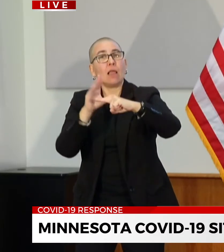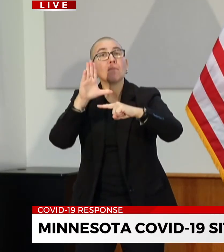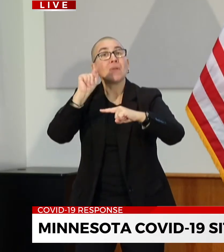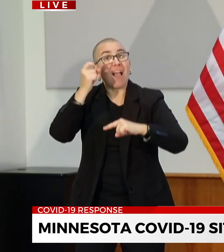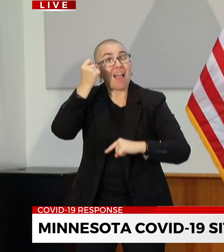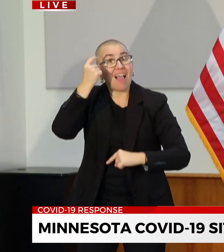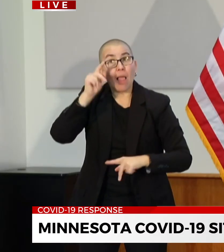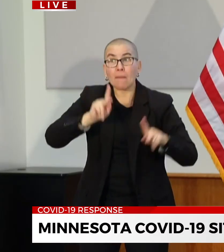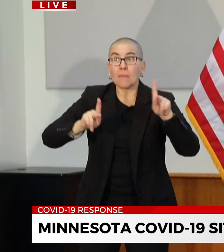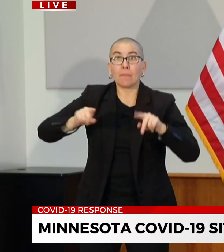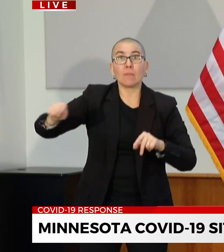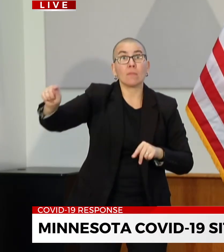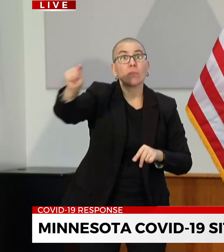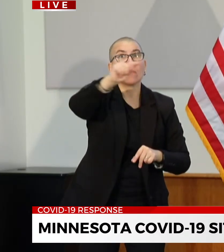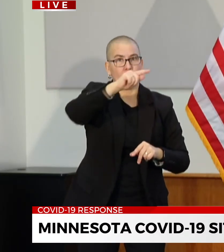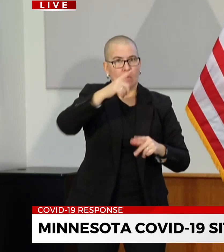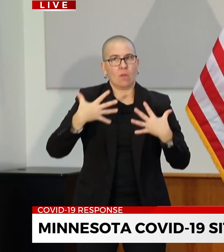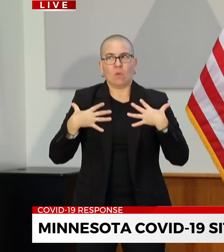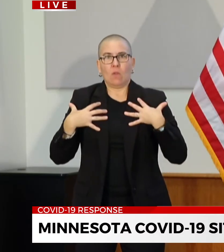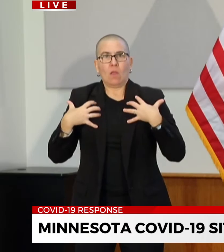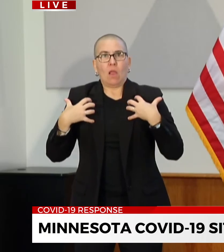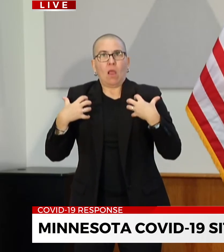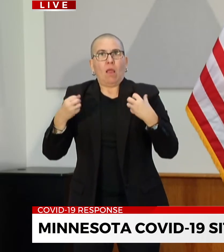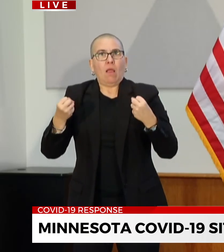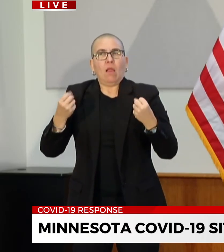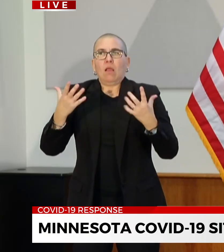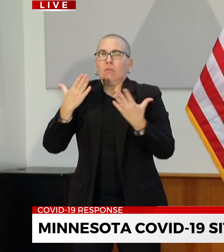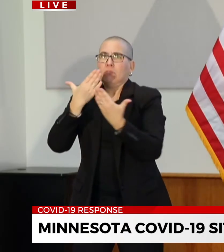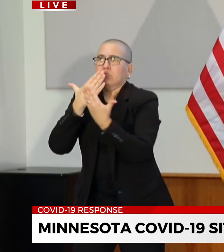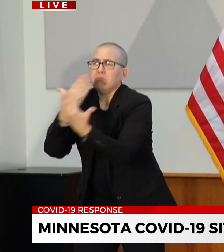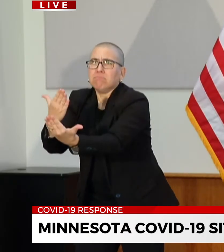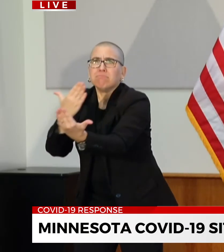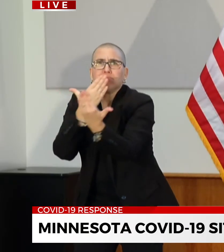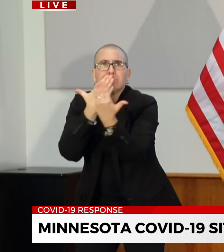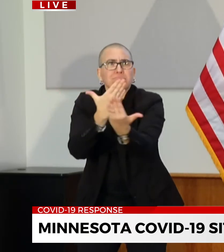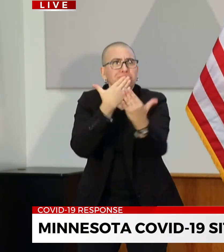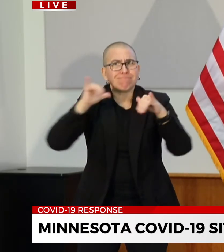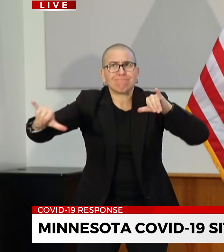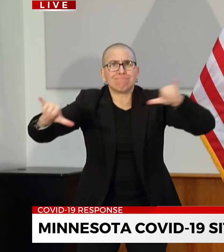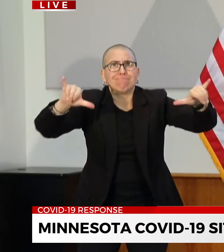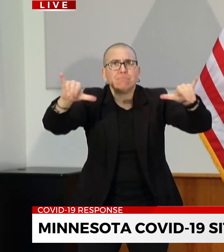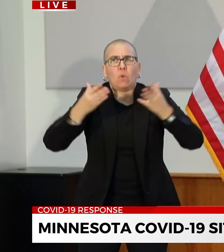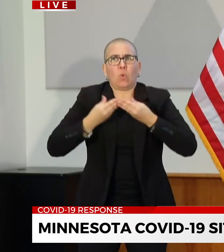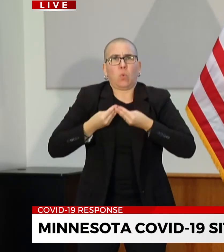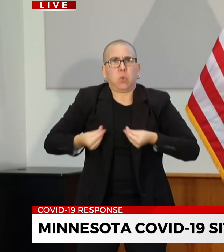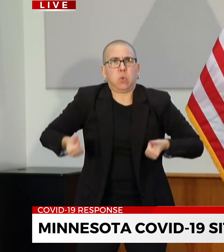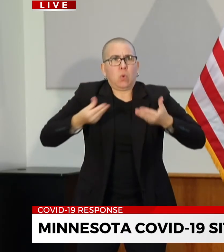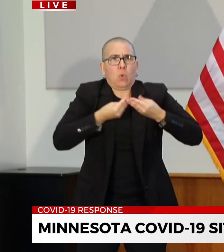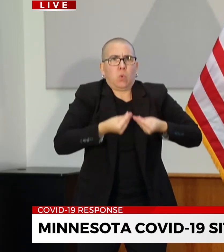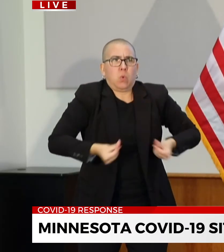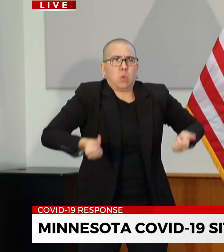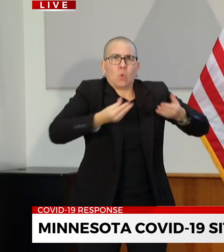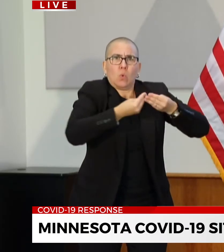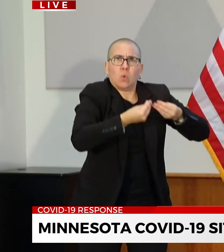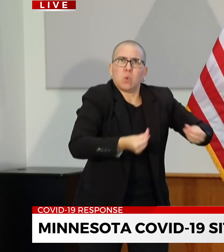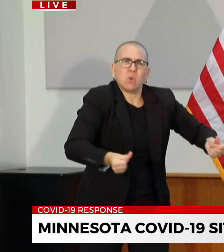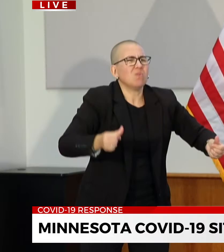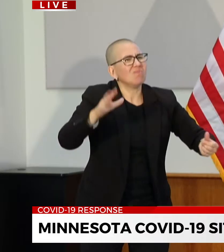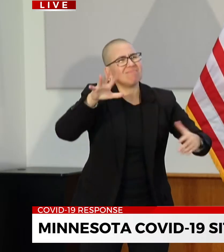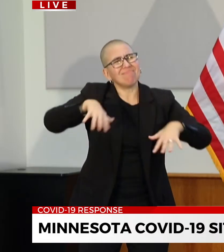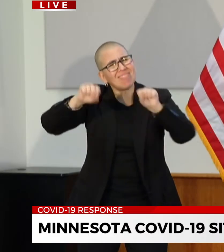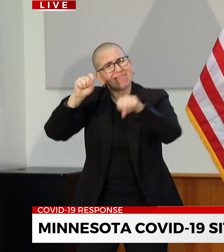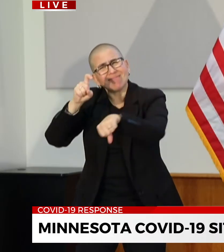day that looks better, we do need to give it some time before we know whether we're really in a sustained trend or